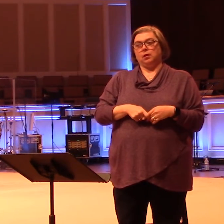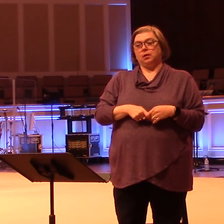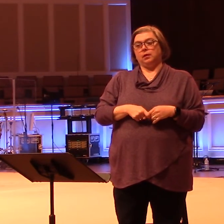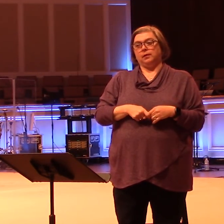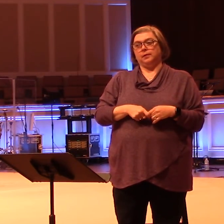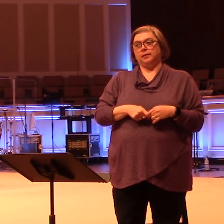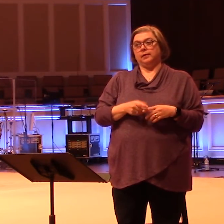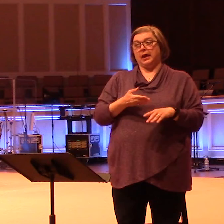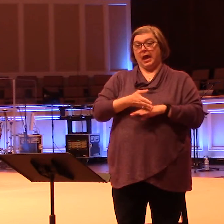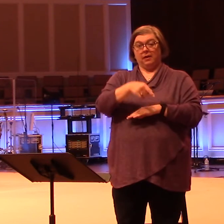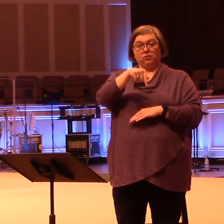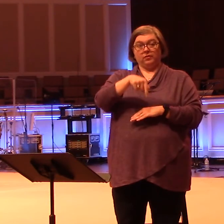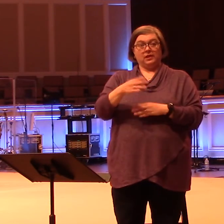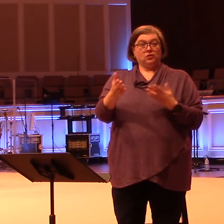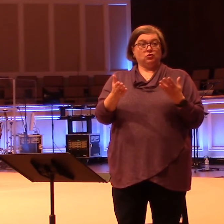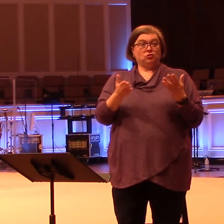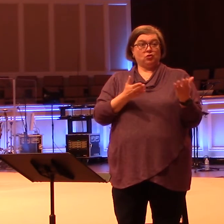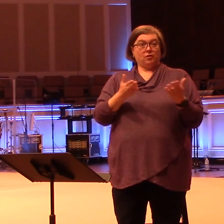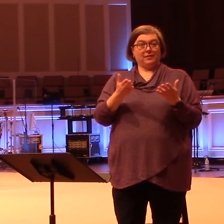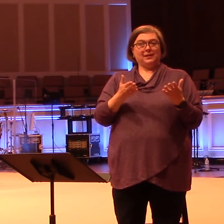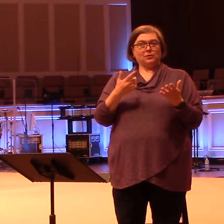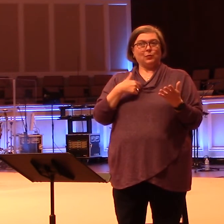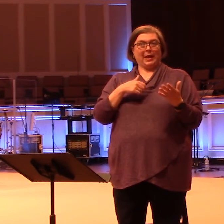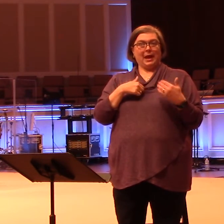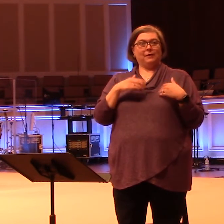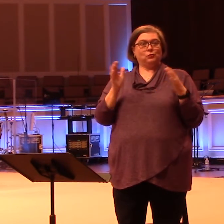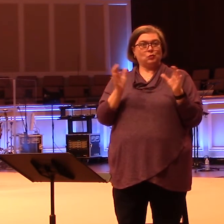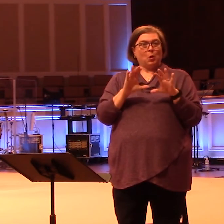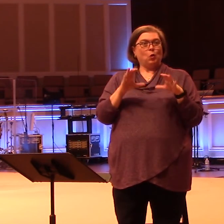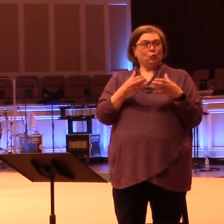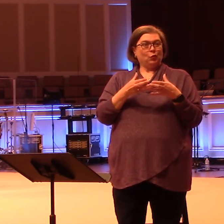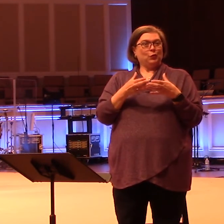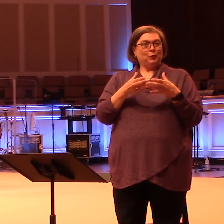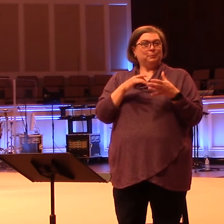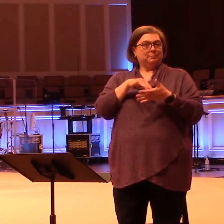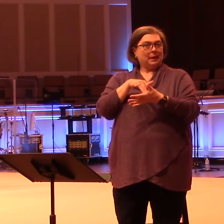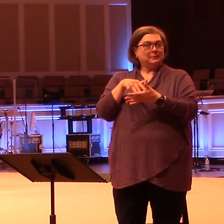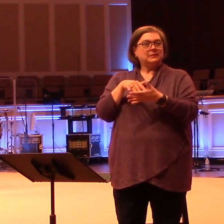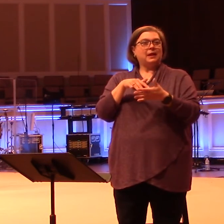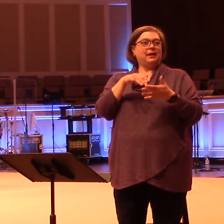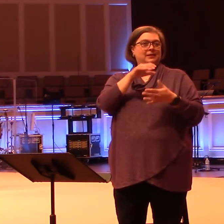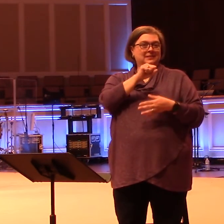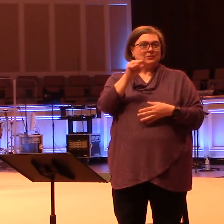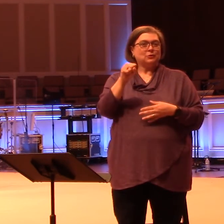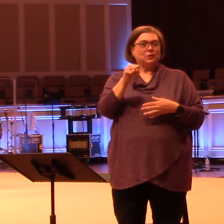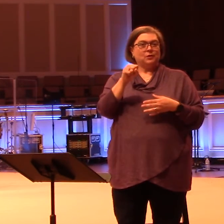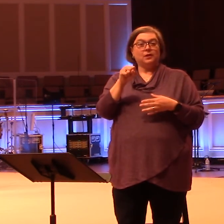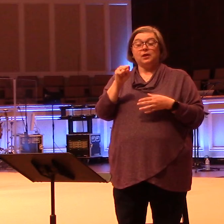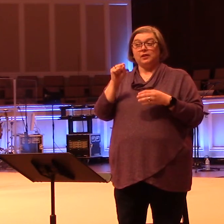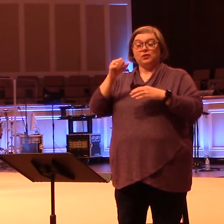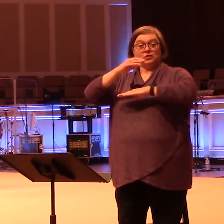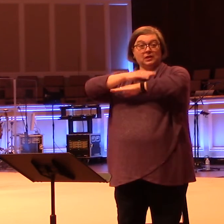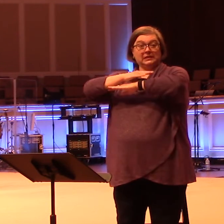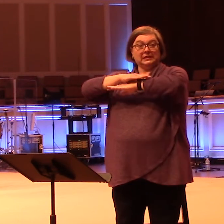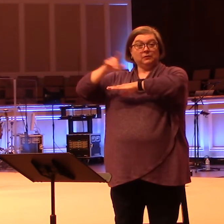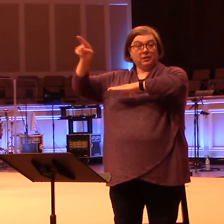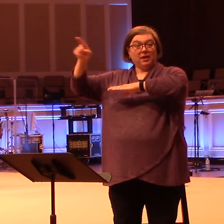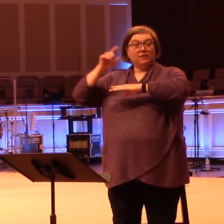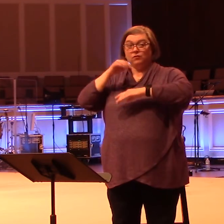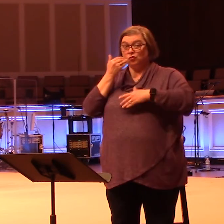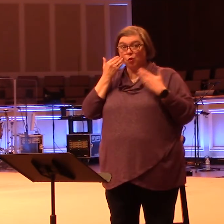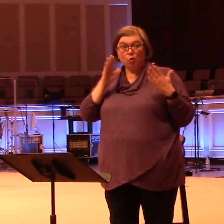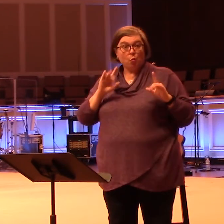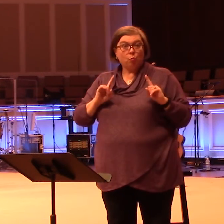this service at 10:30, you can stop by the Welcome Center and be somebody that will help you find one. And also, if you came this morning to give, the